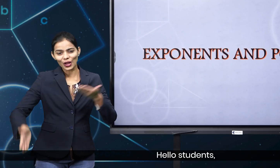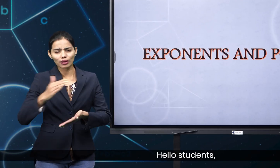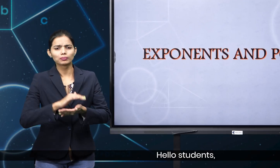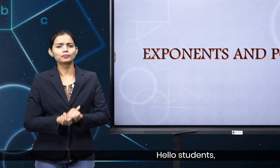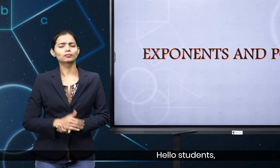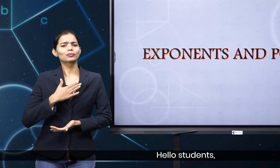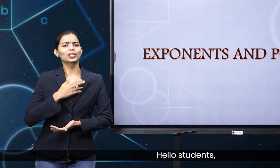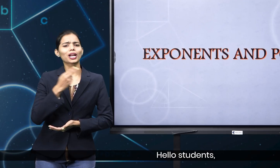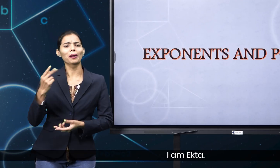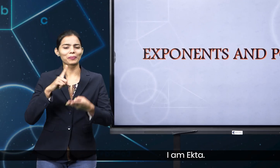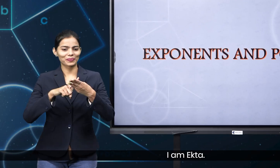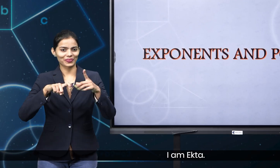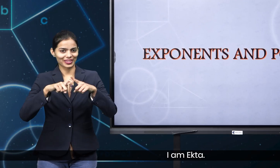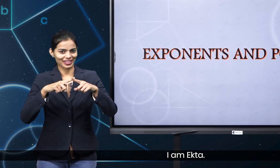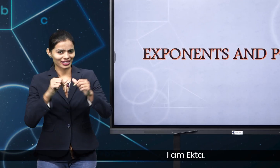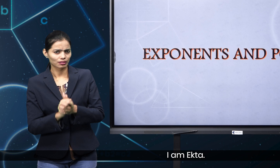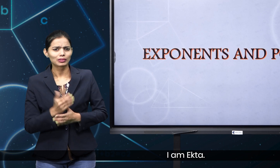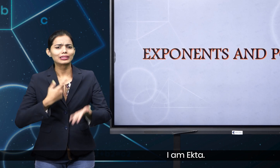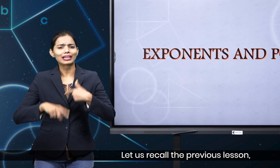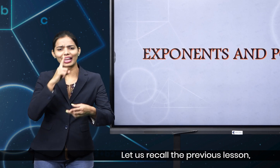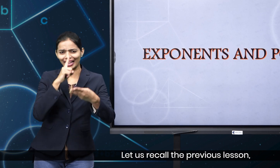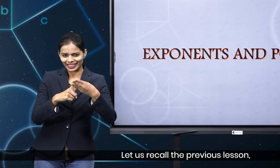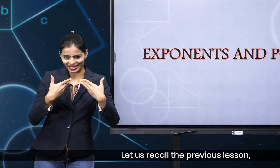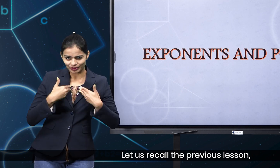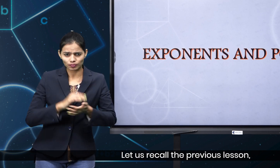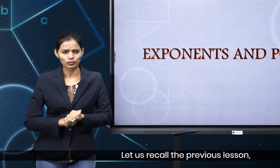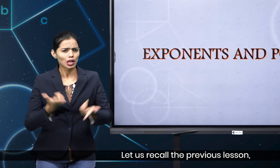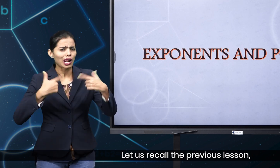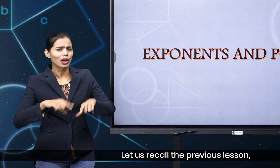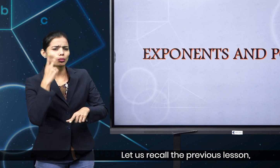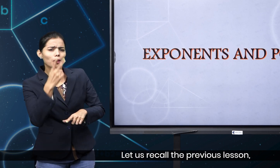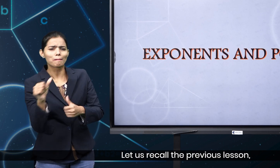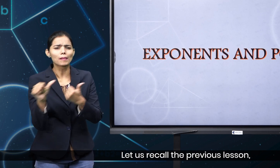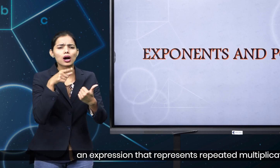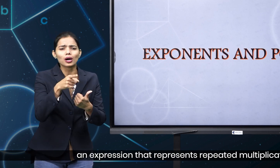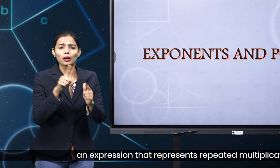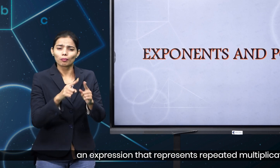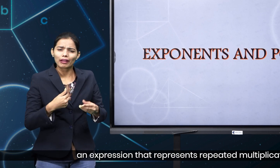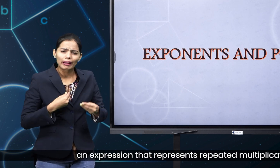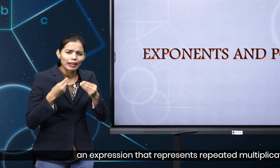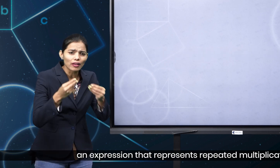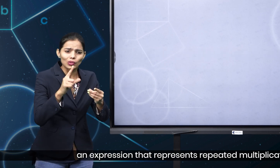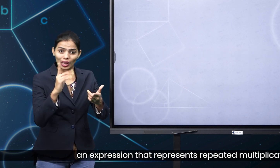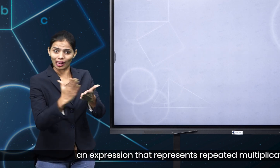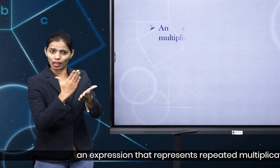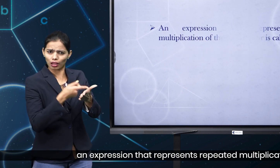Hello students, I am Ekta. Let's recall the previous lesson. An expression that represents